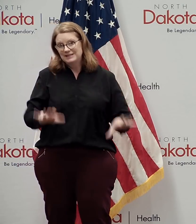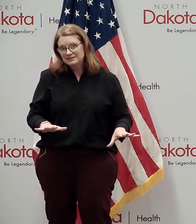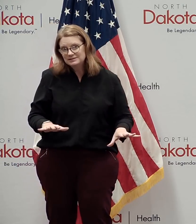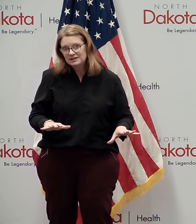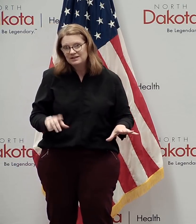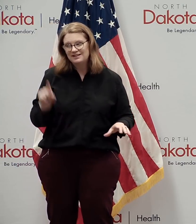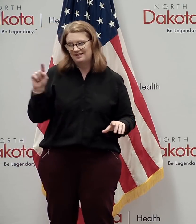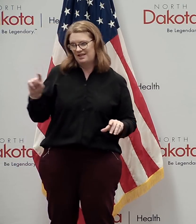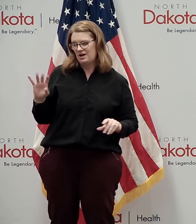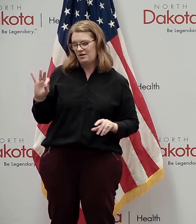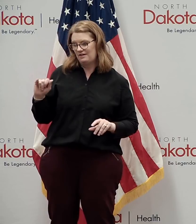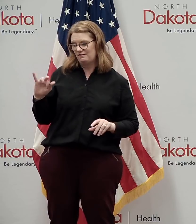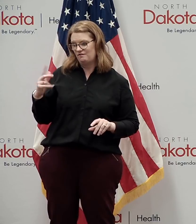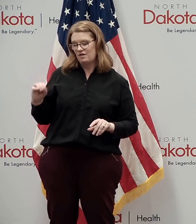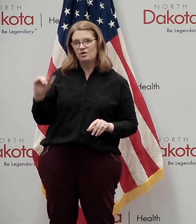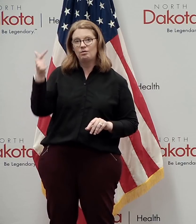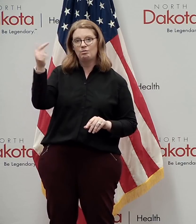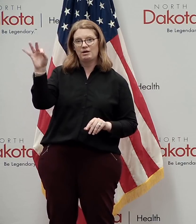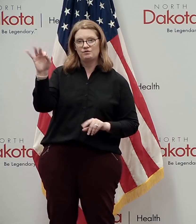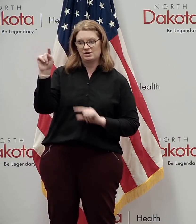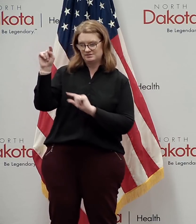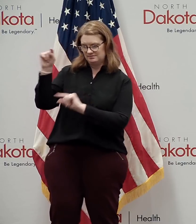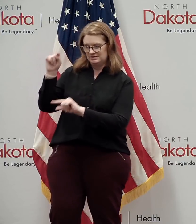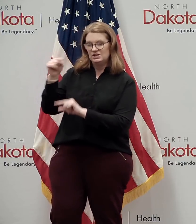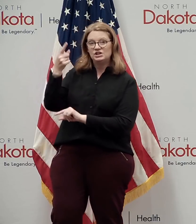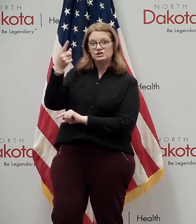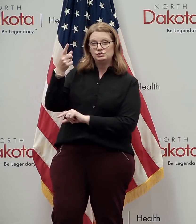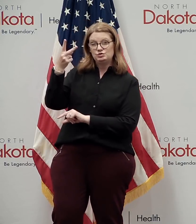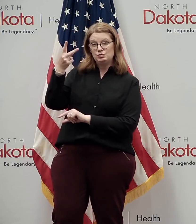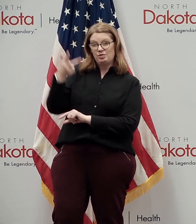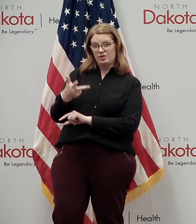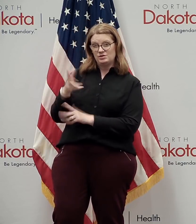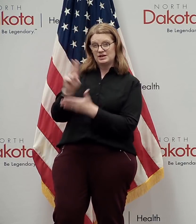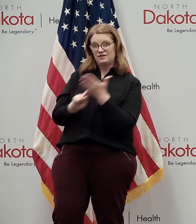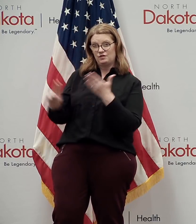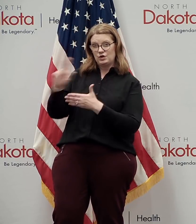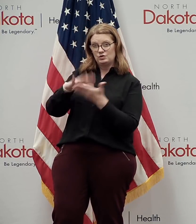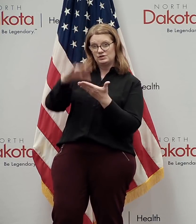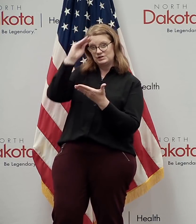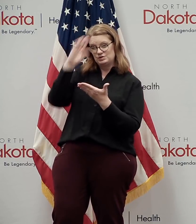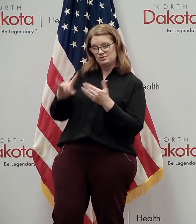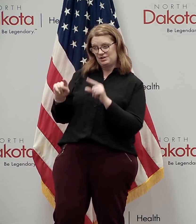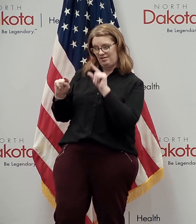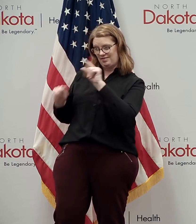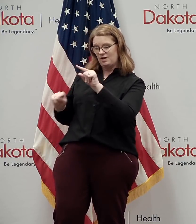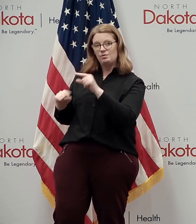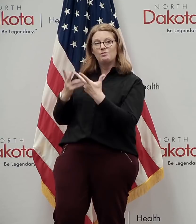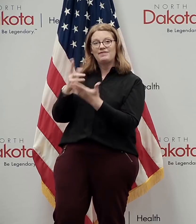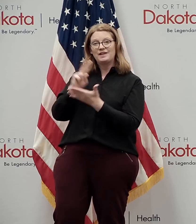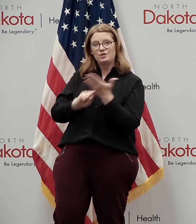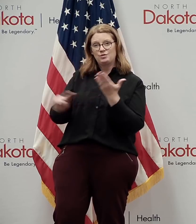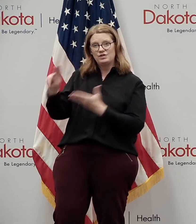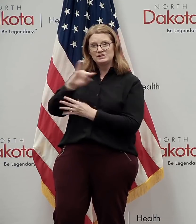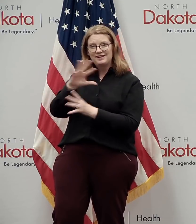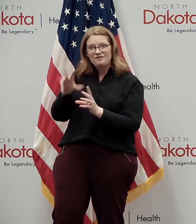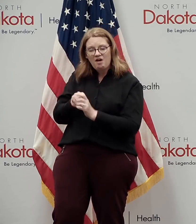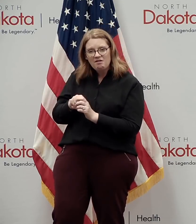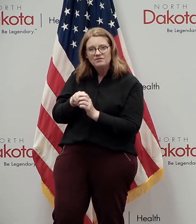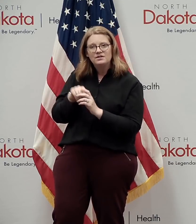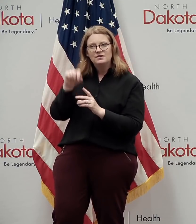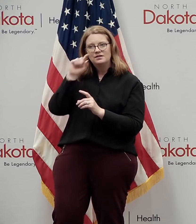in Fargo and in Grand Forks, where 2/3 of our university students are, and we want to get the universities themselves involved from a